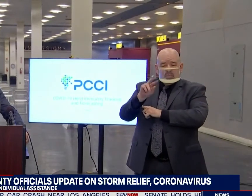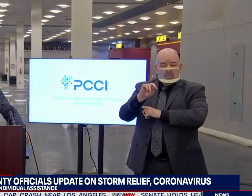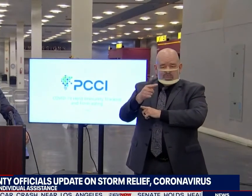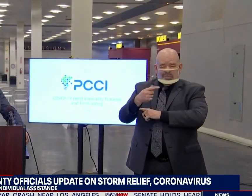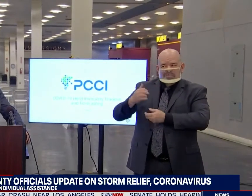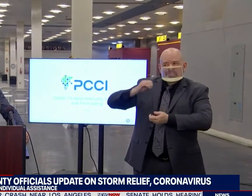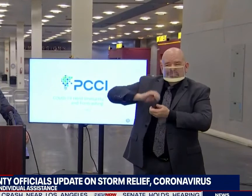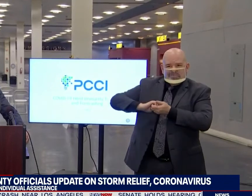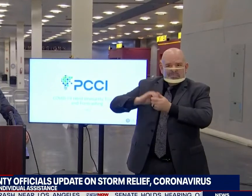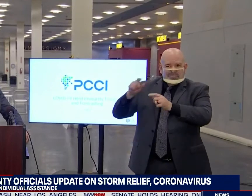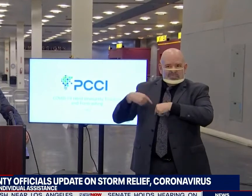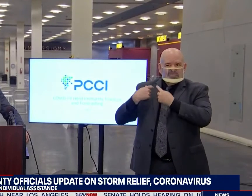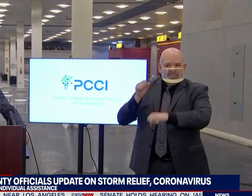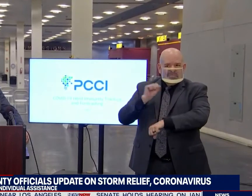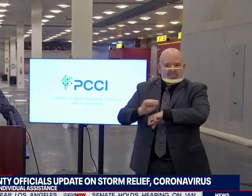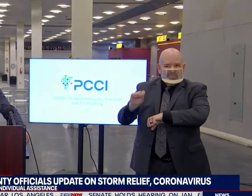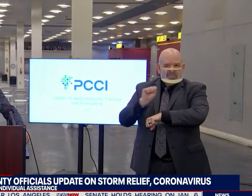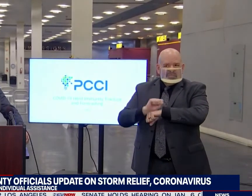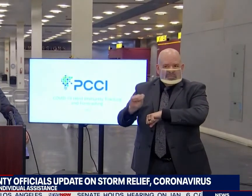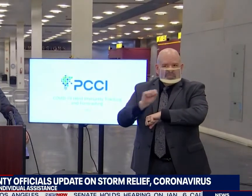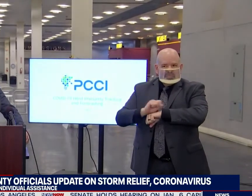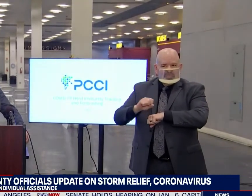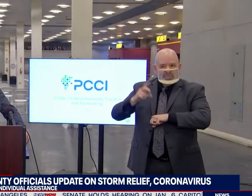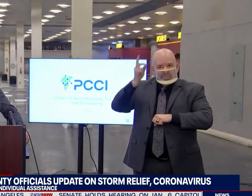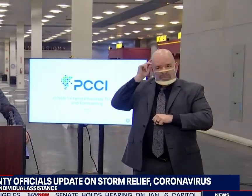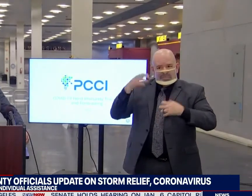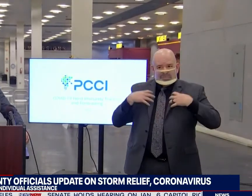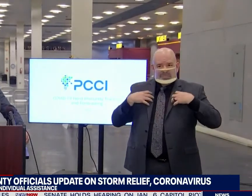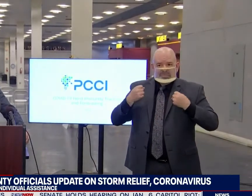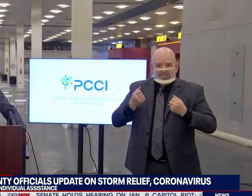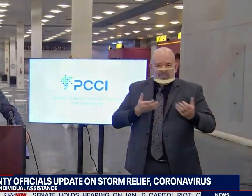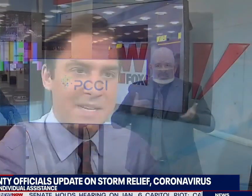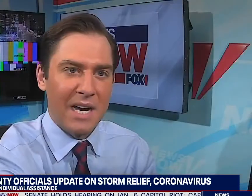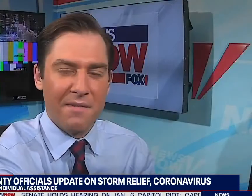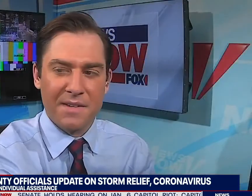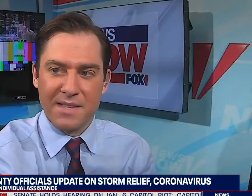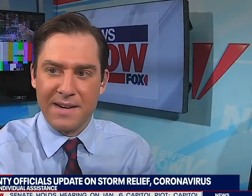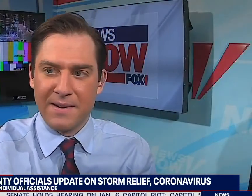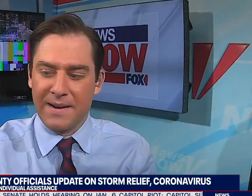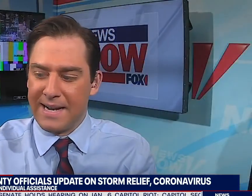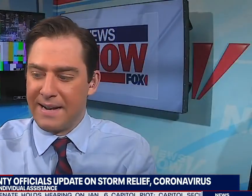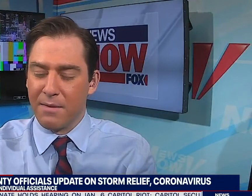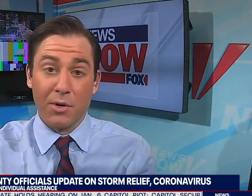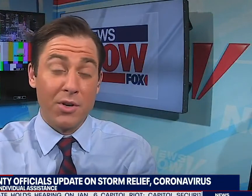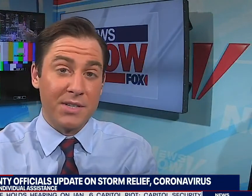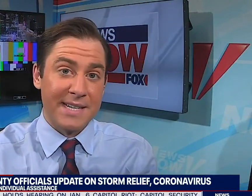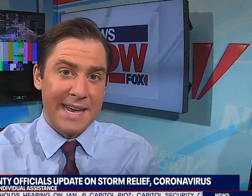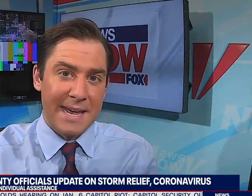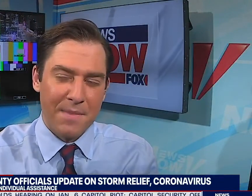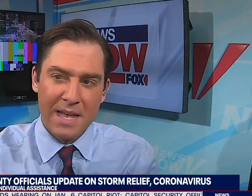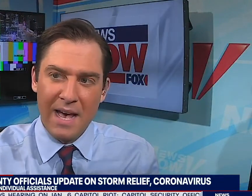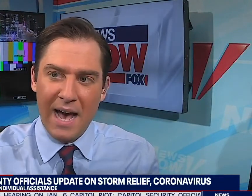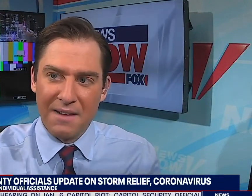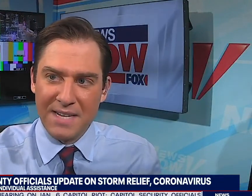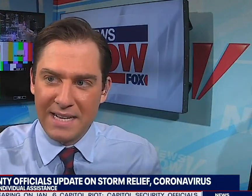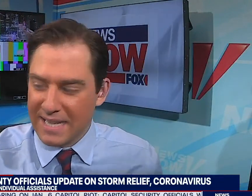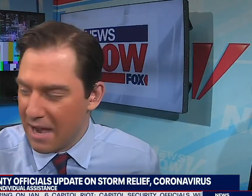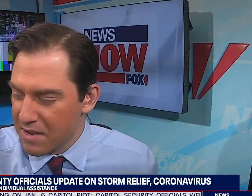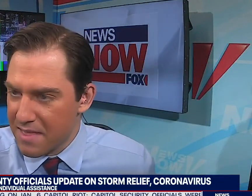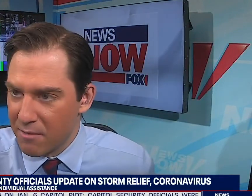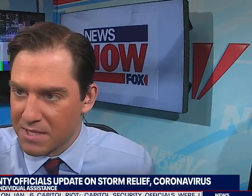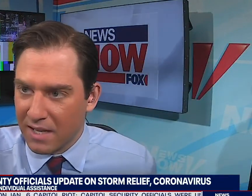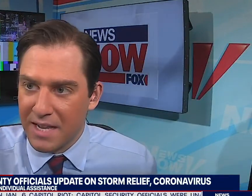all of you to News Now from Fox. Just want to uh go over what was said in in this press conference there uh from earlier today